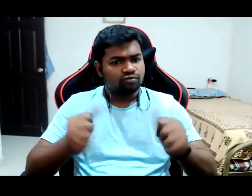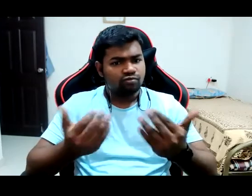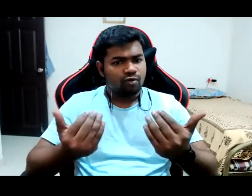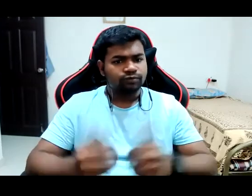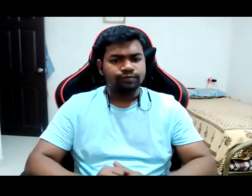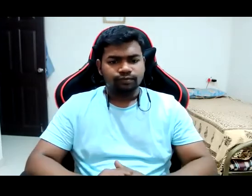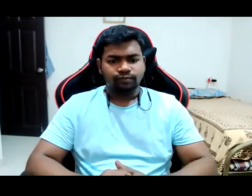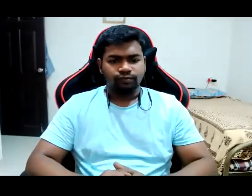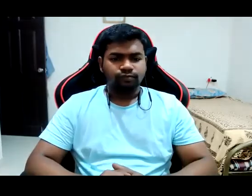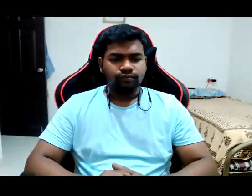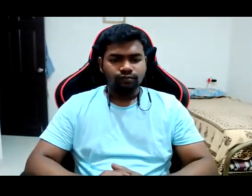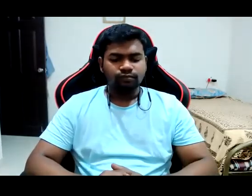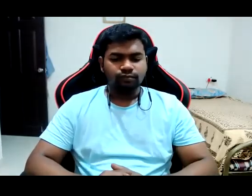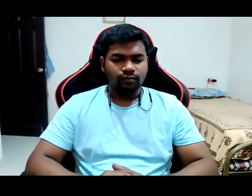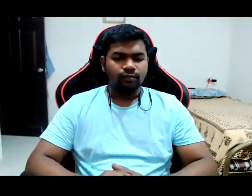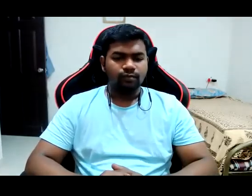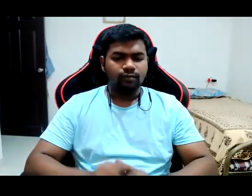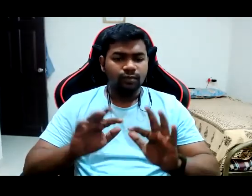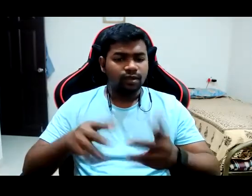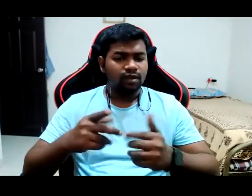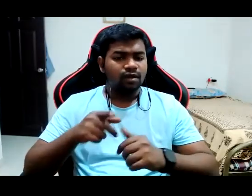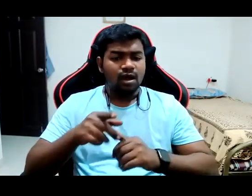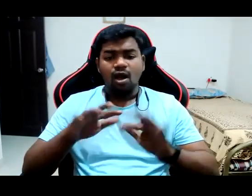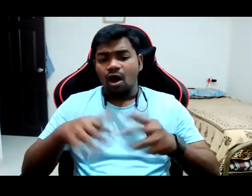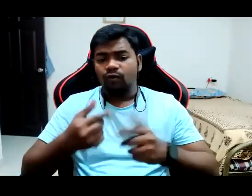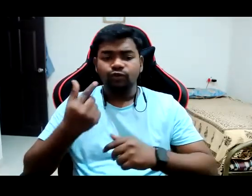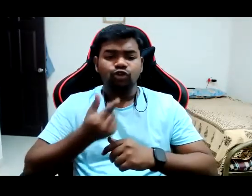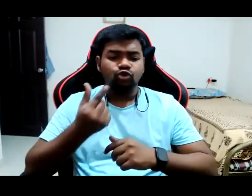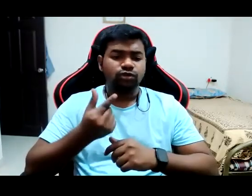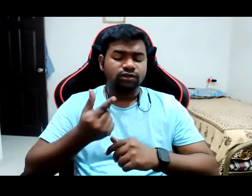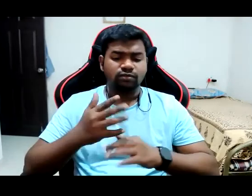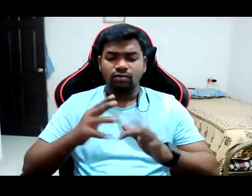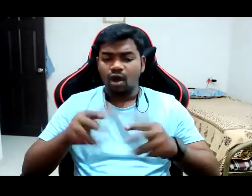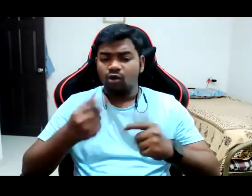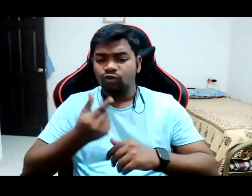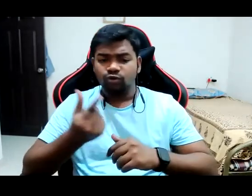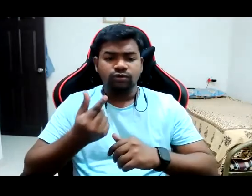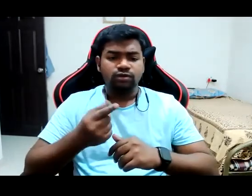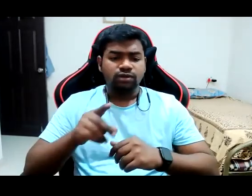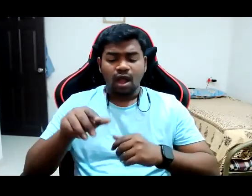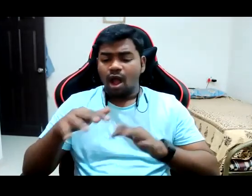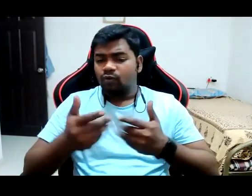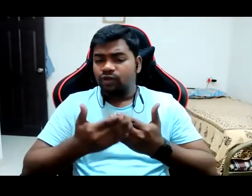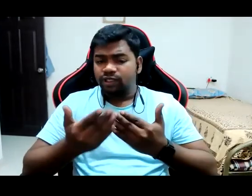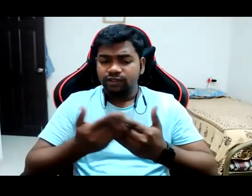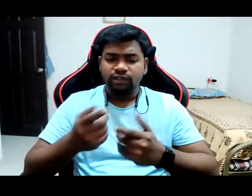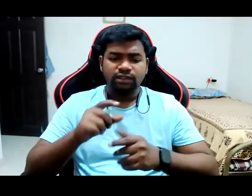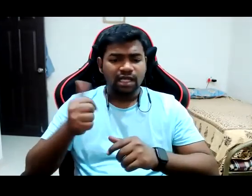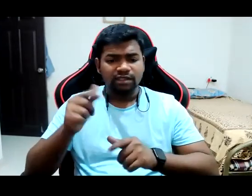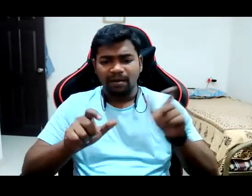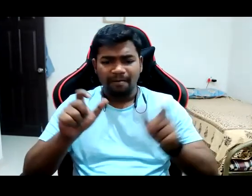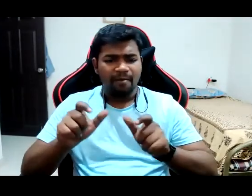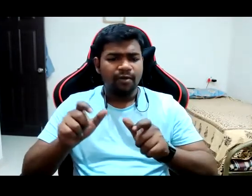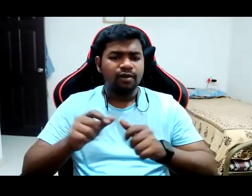So that's kind of like one criteria, making sure how accessible, but also how usable it is. How easy it is to use for someone with a disability. So that's